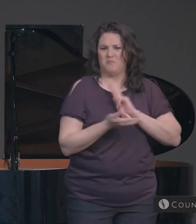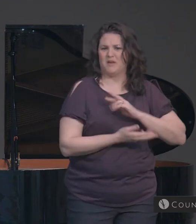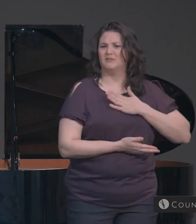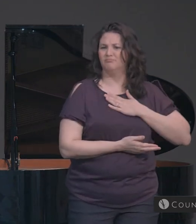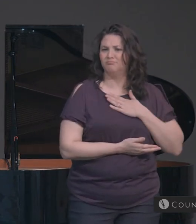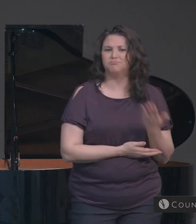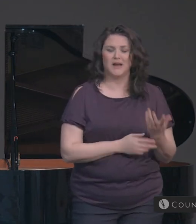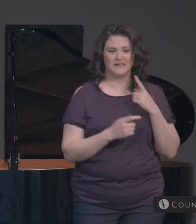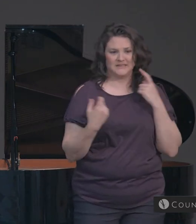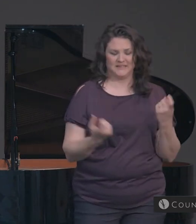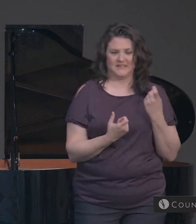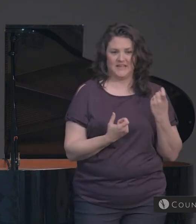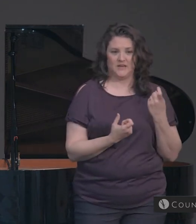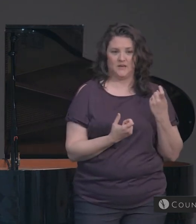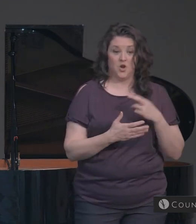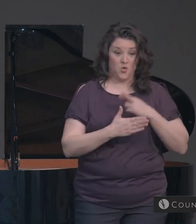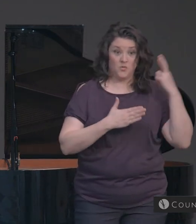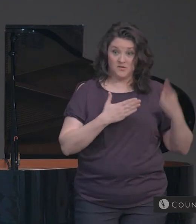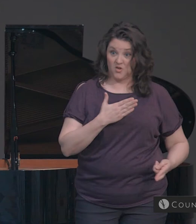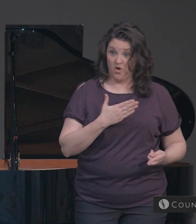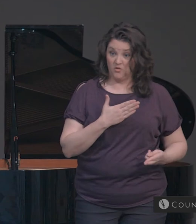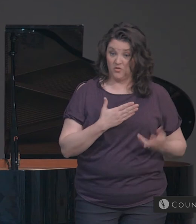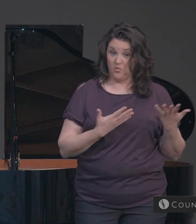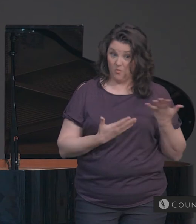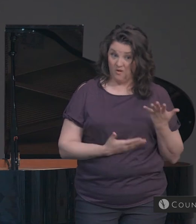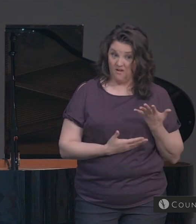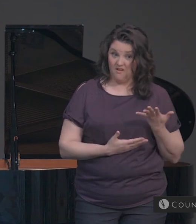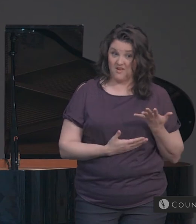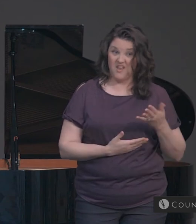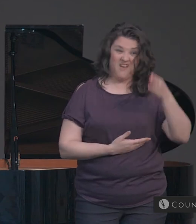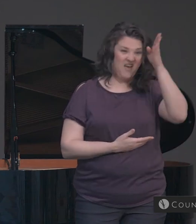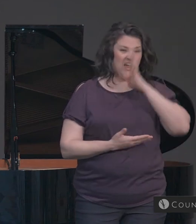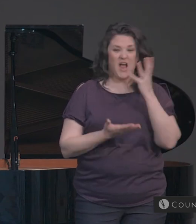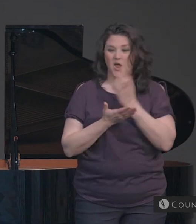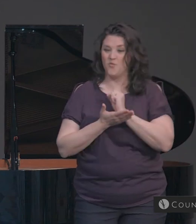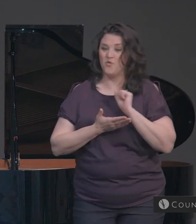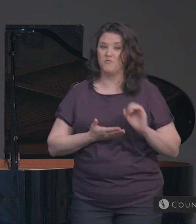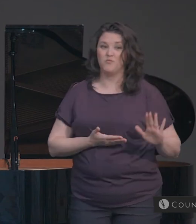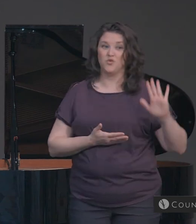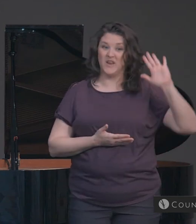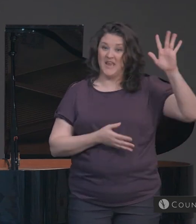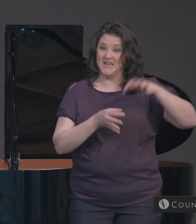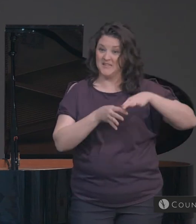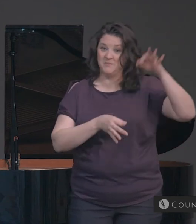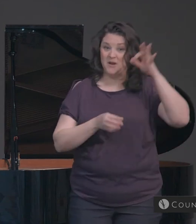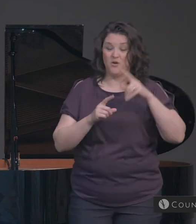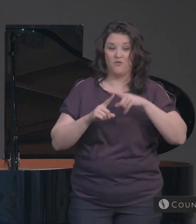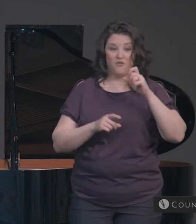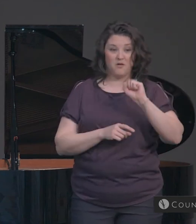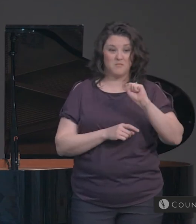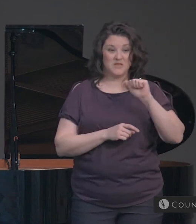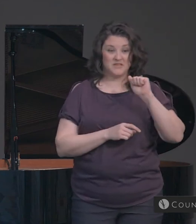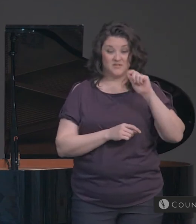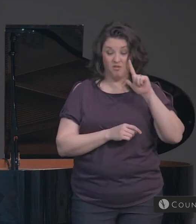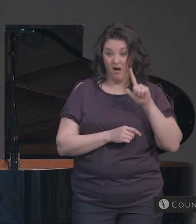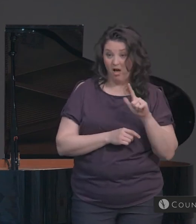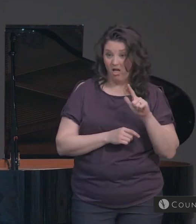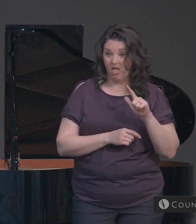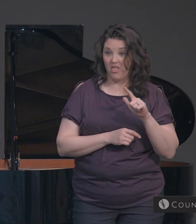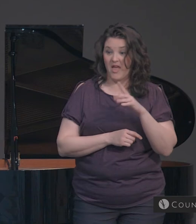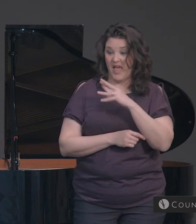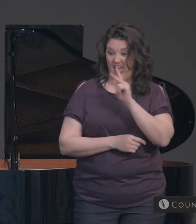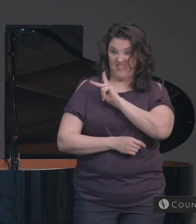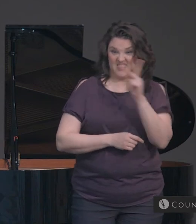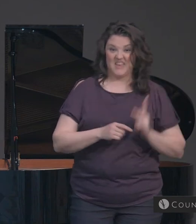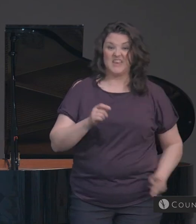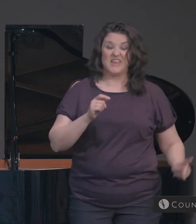a result, God removed from Saul his spirit. God removed from Saul his kingship,